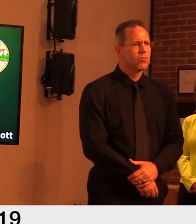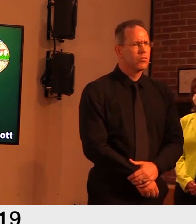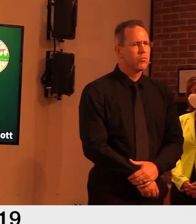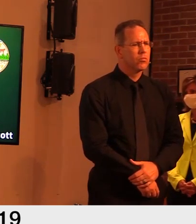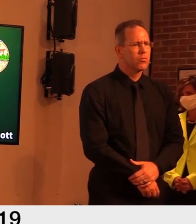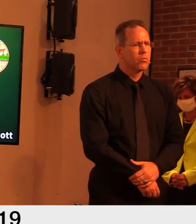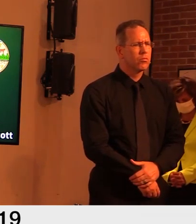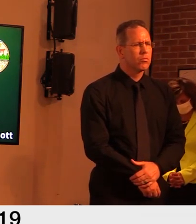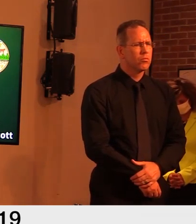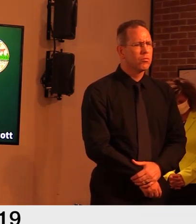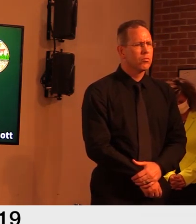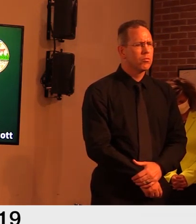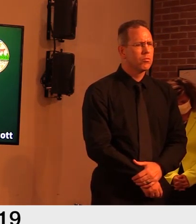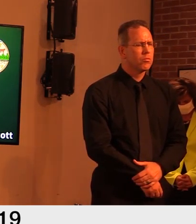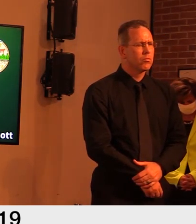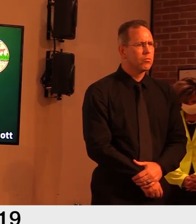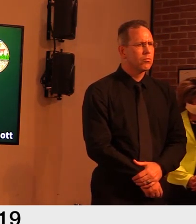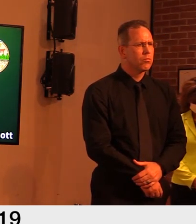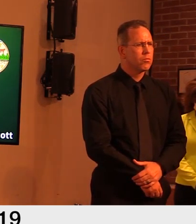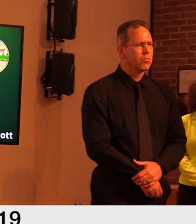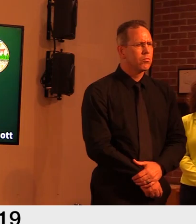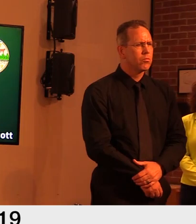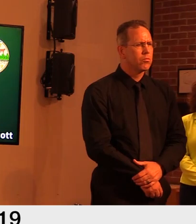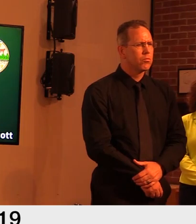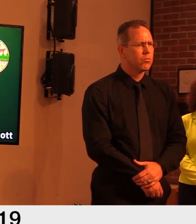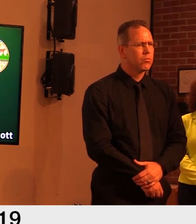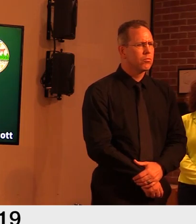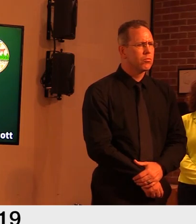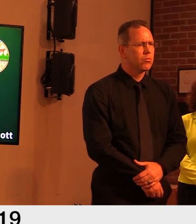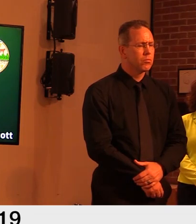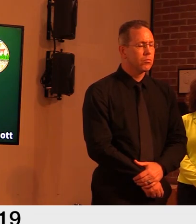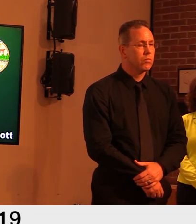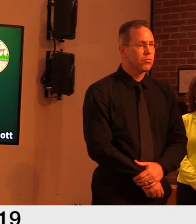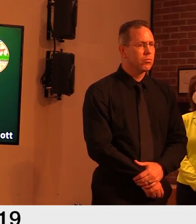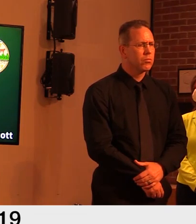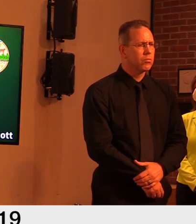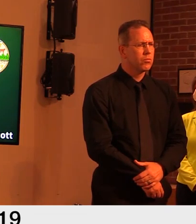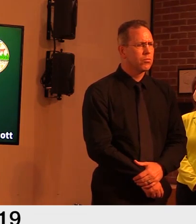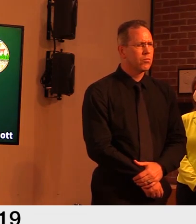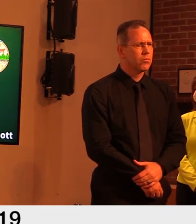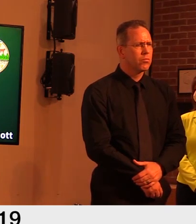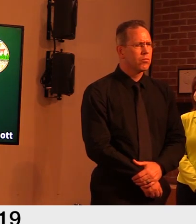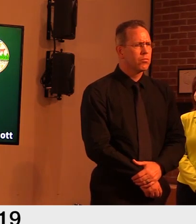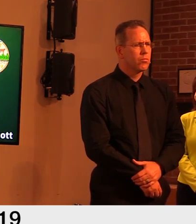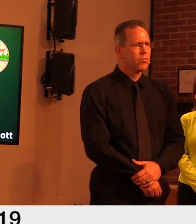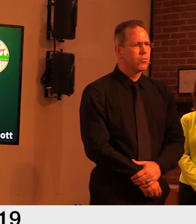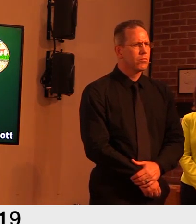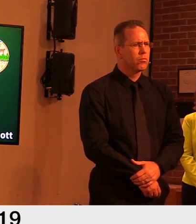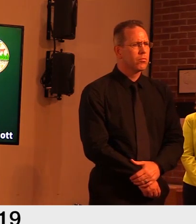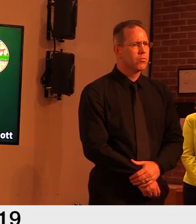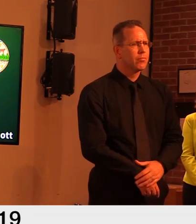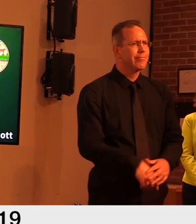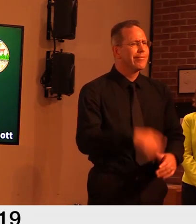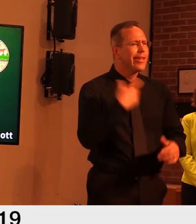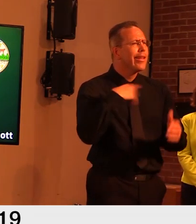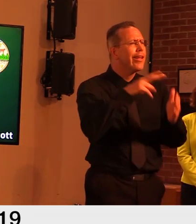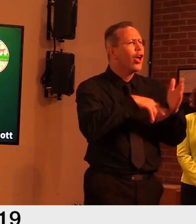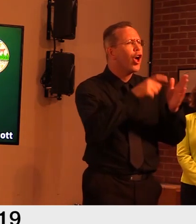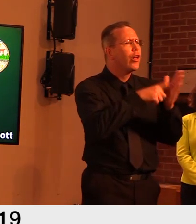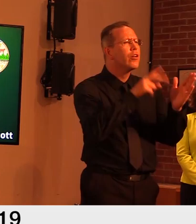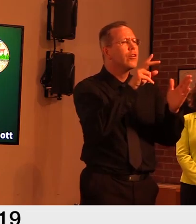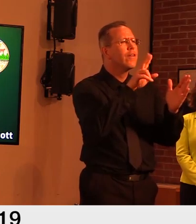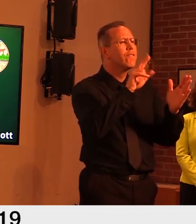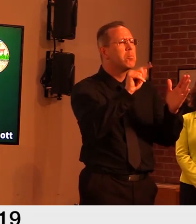All right, Courtney, 7 days. Hi, this might be a question for Dr. Levine. I read a really excellent piece of reporting last night